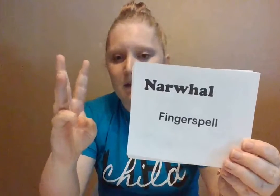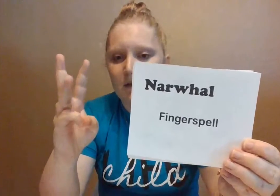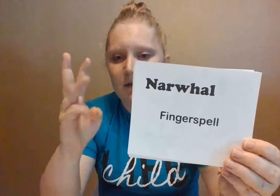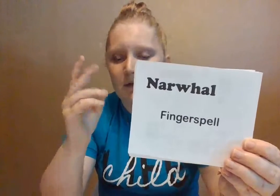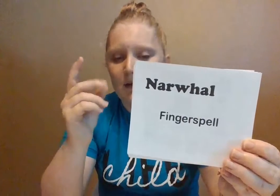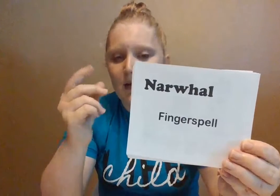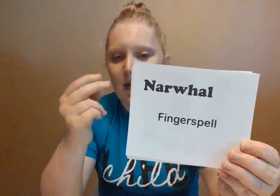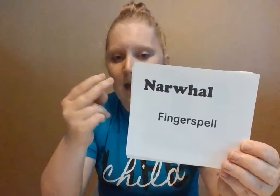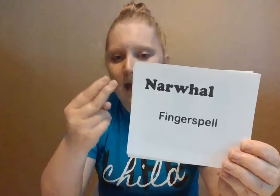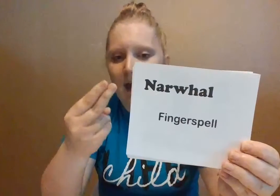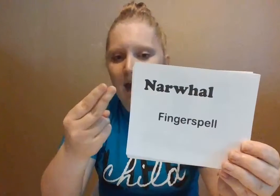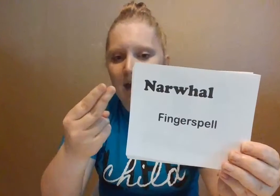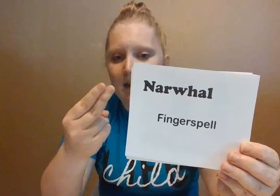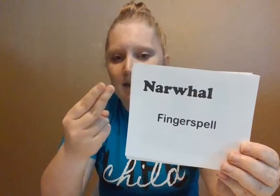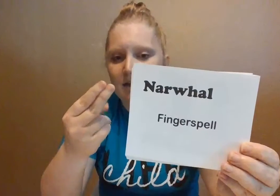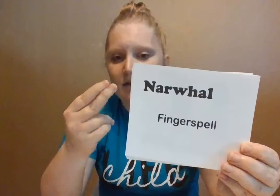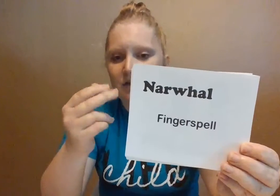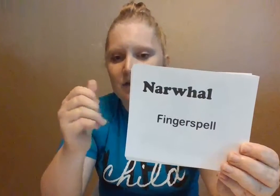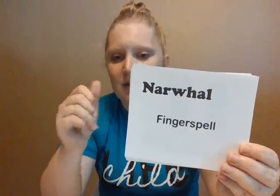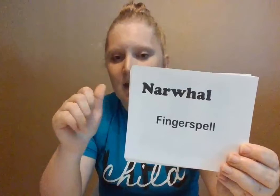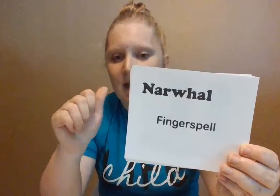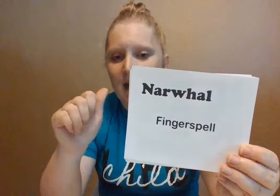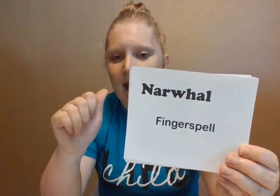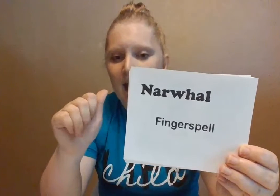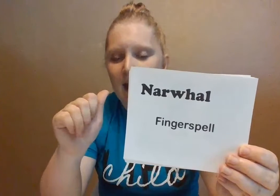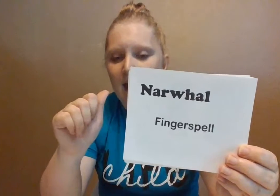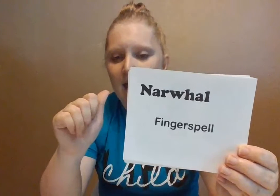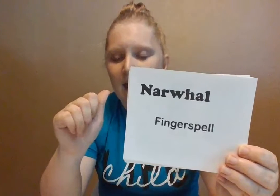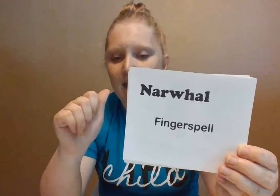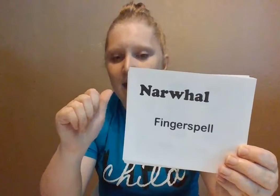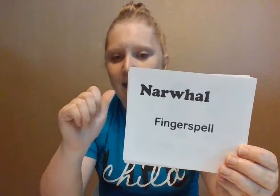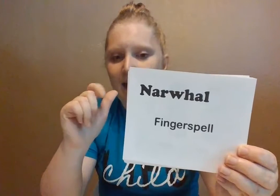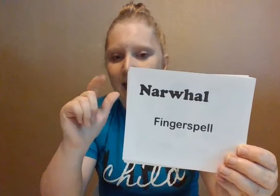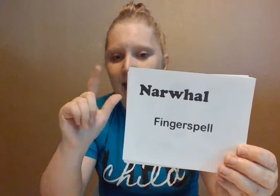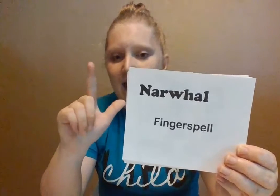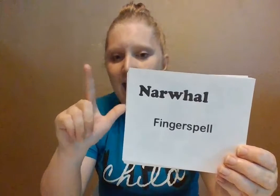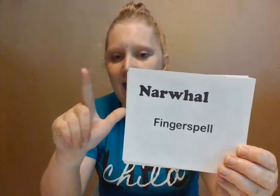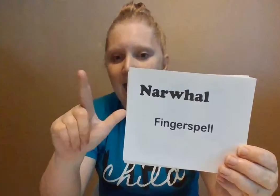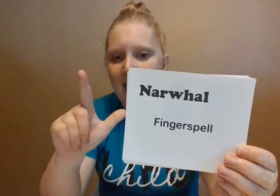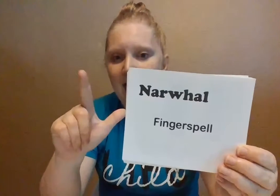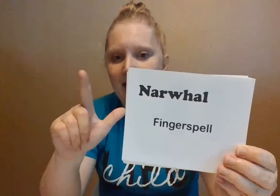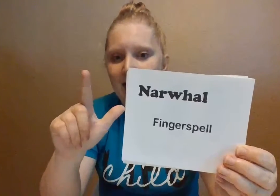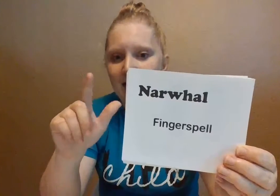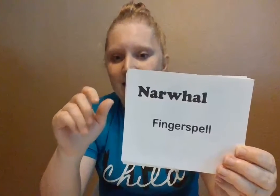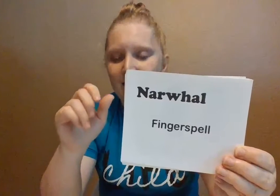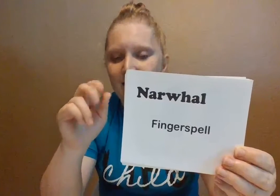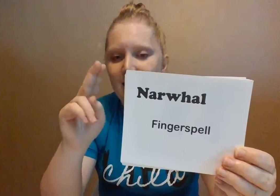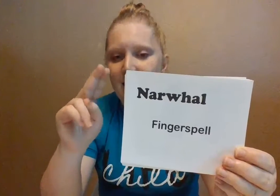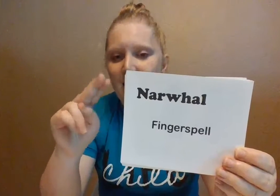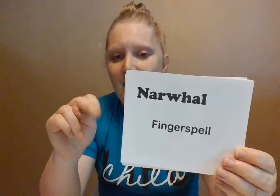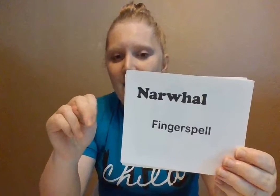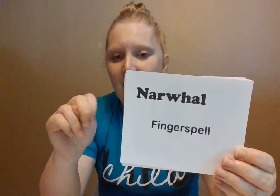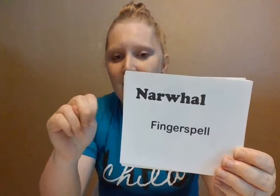W H A L.